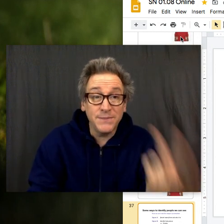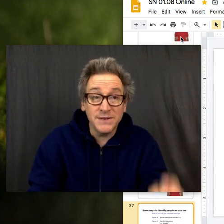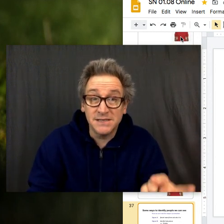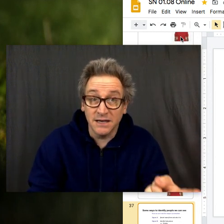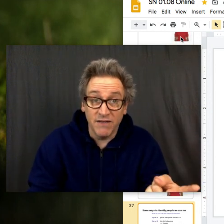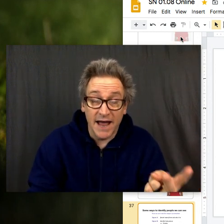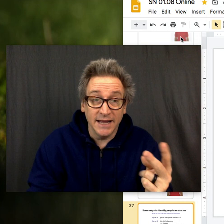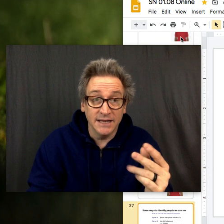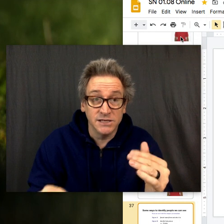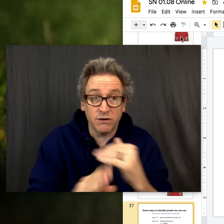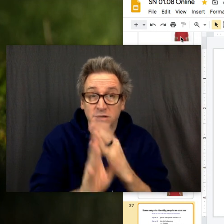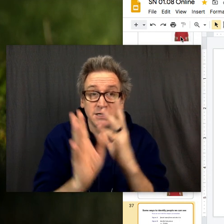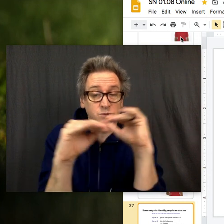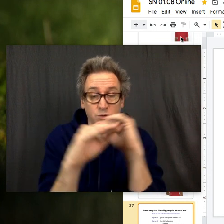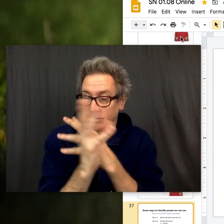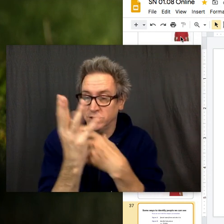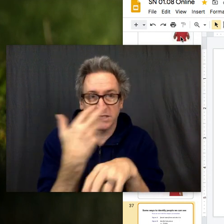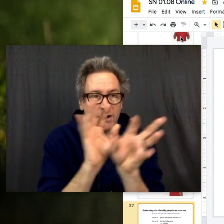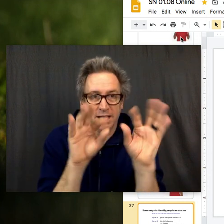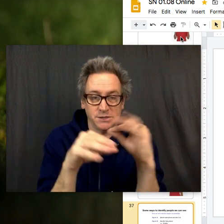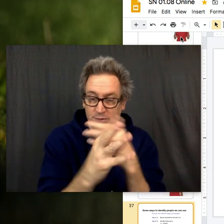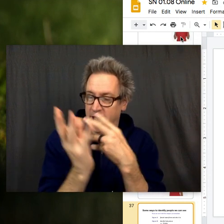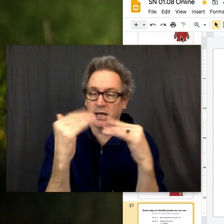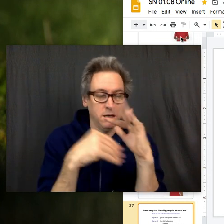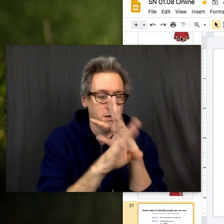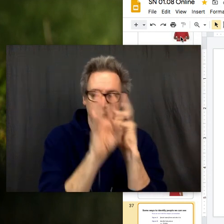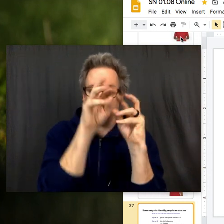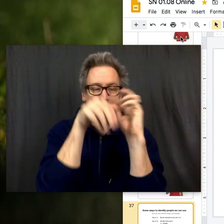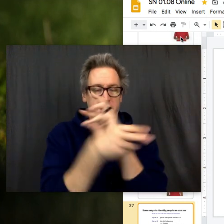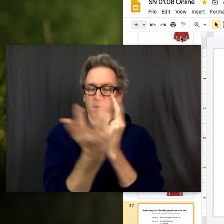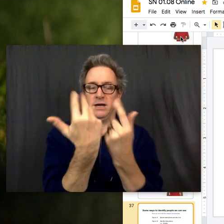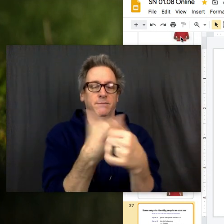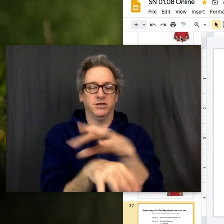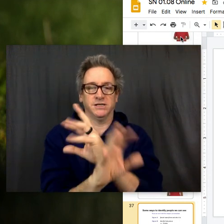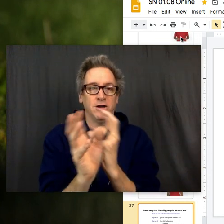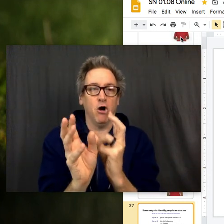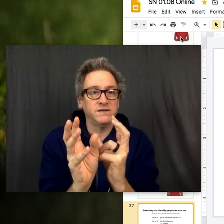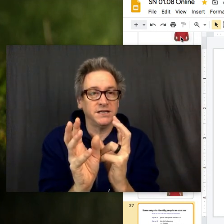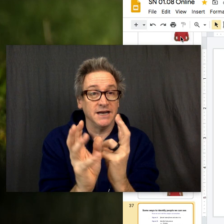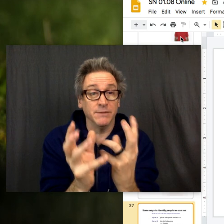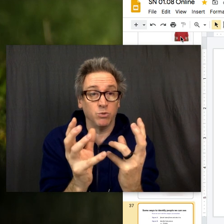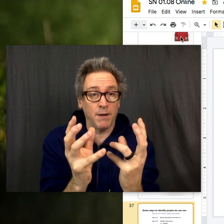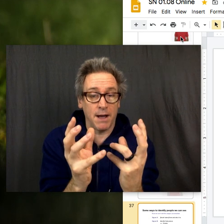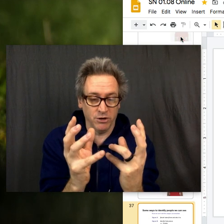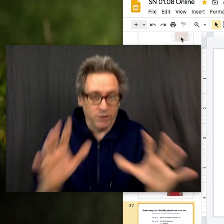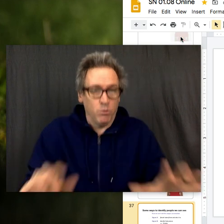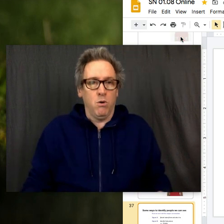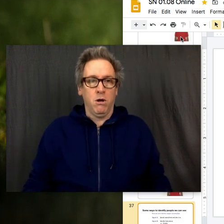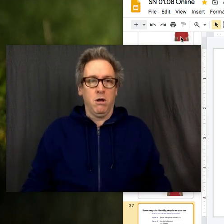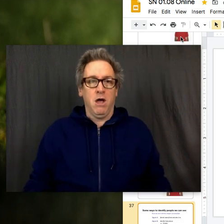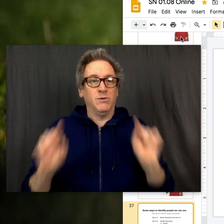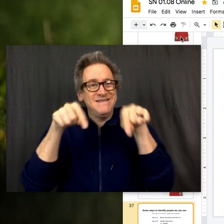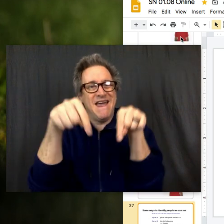The opposite of that is there are times where you can just let your hands play and try to create images, and all of a sudden an image will pop up and you're like,